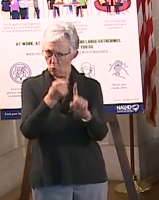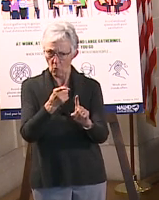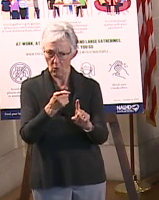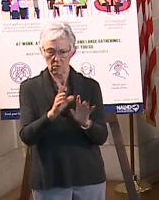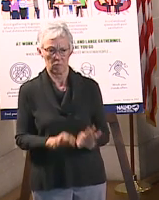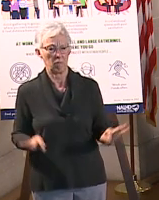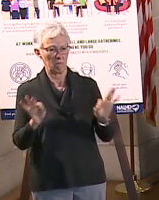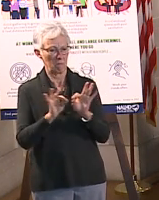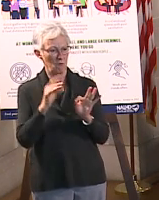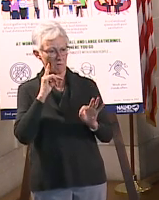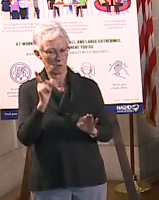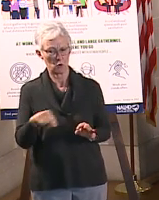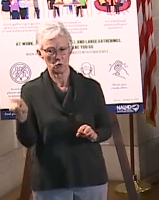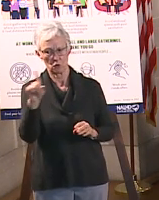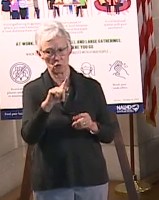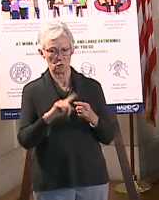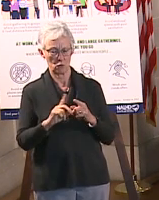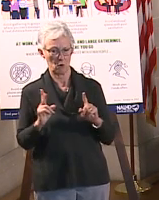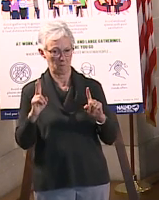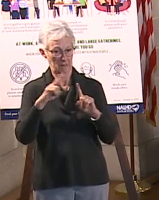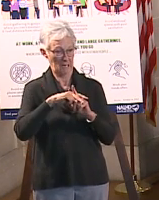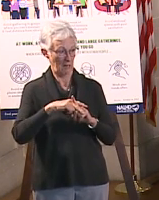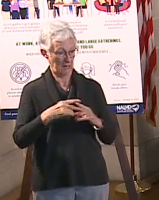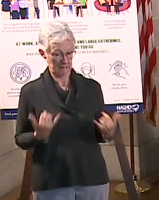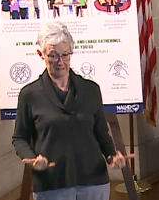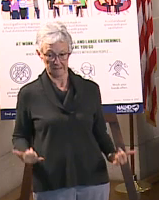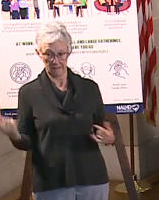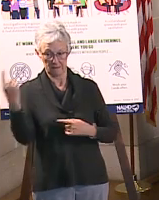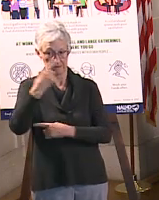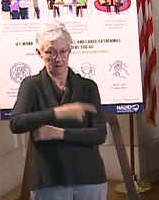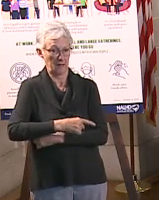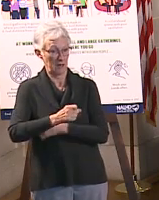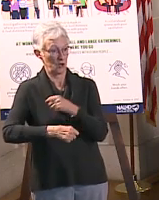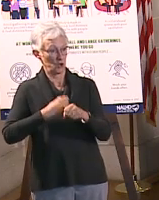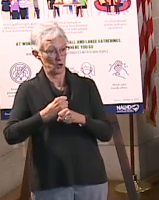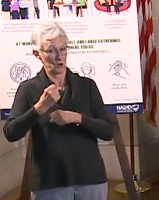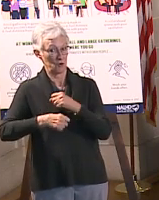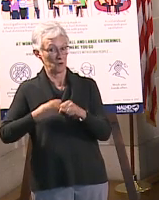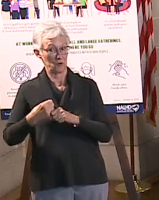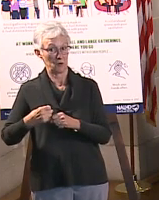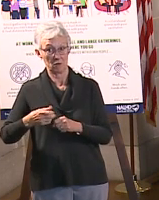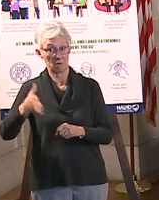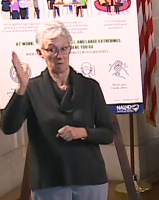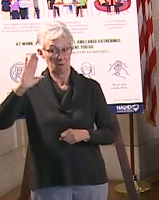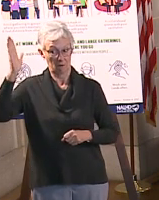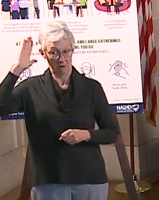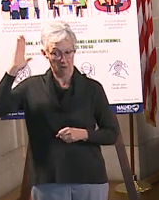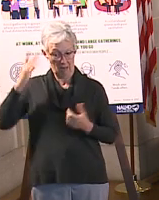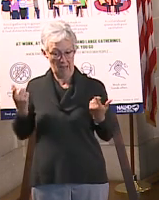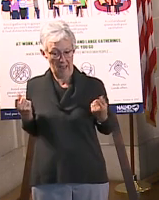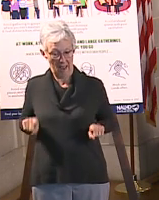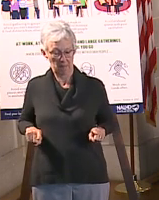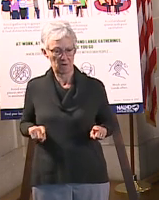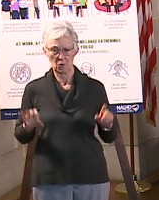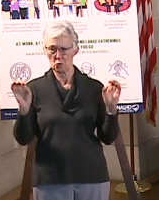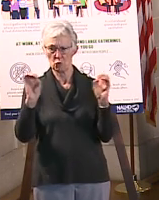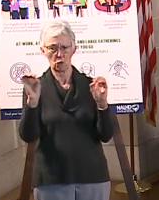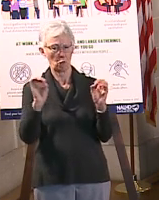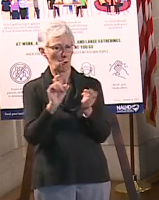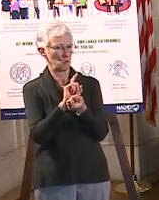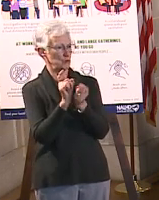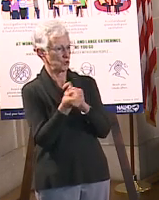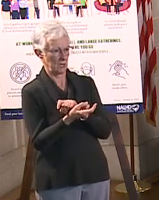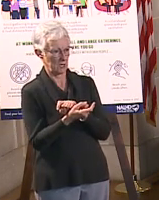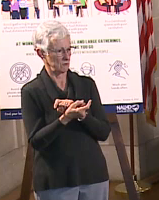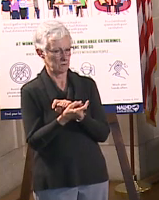to apply that so many years later and realize that nothing changed. It's still the same. It might be a different plague, but it's the